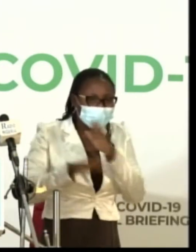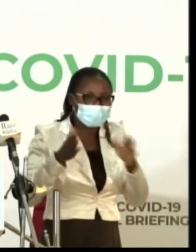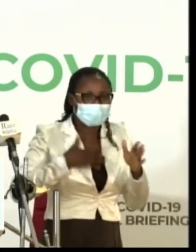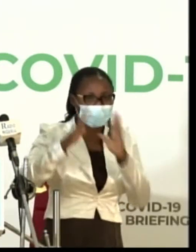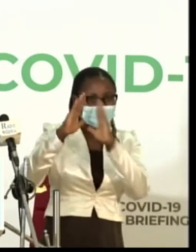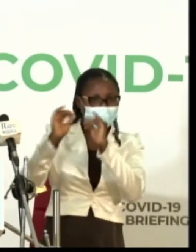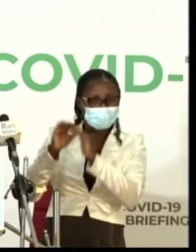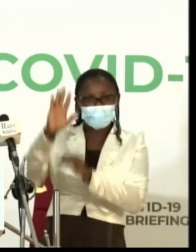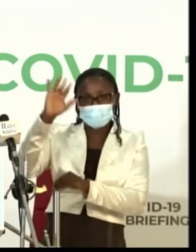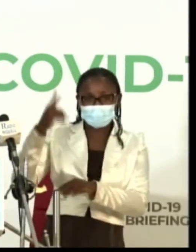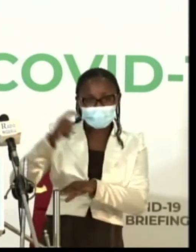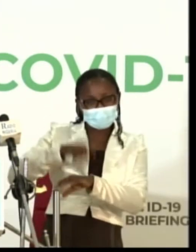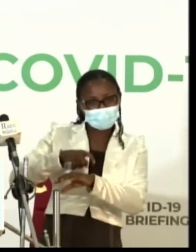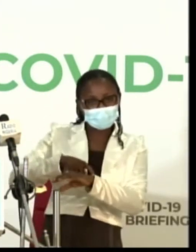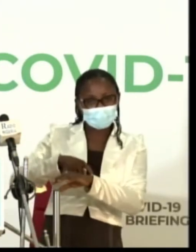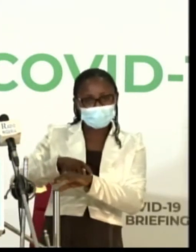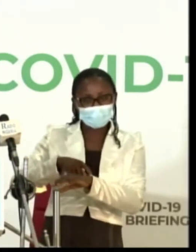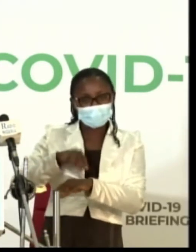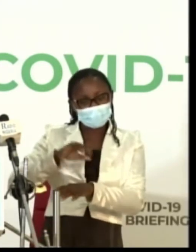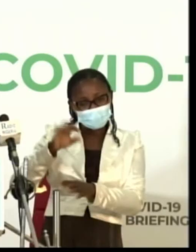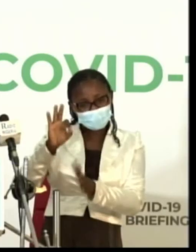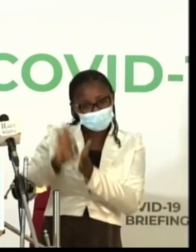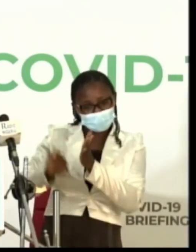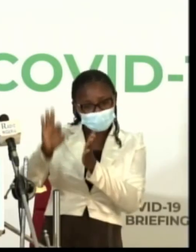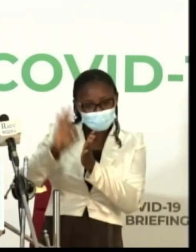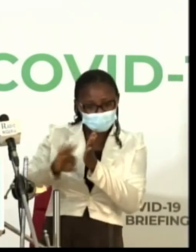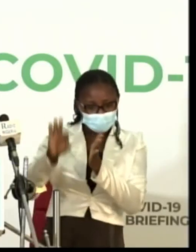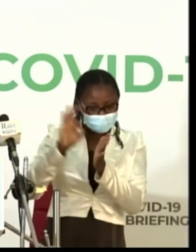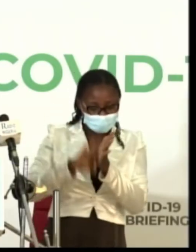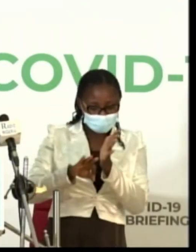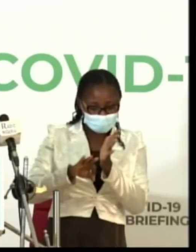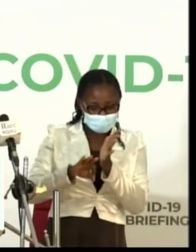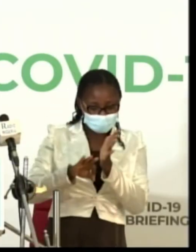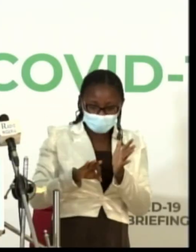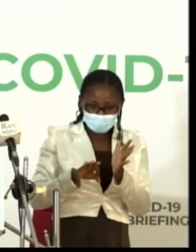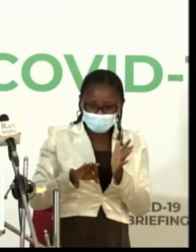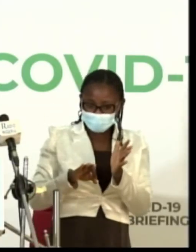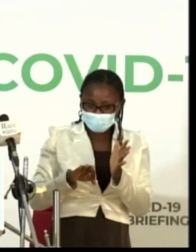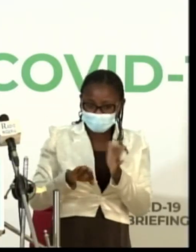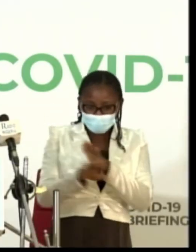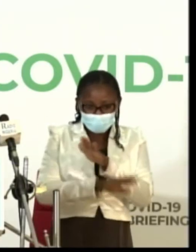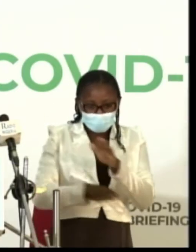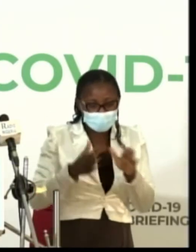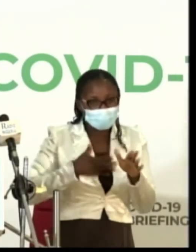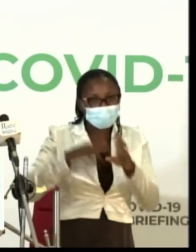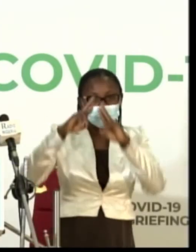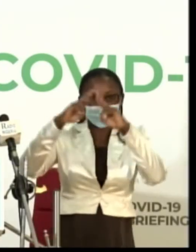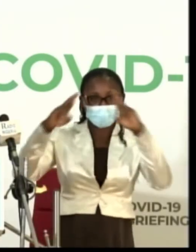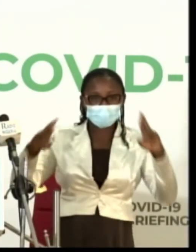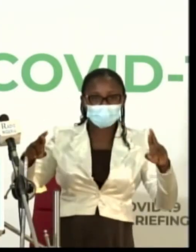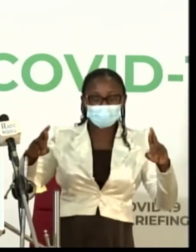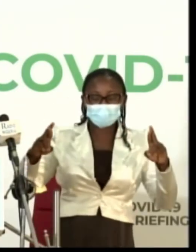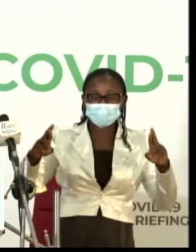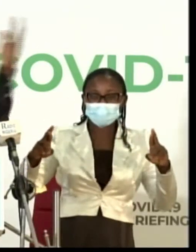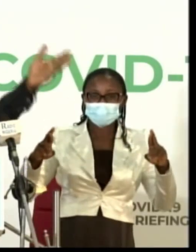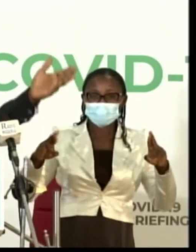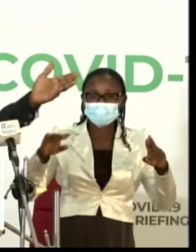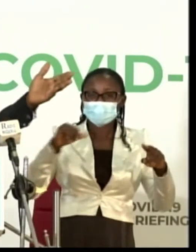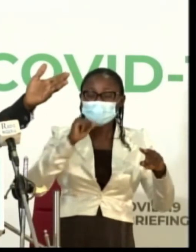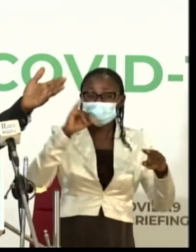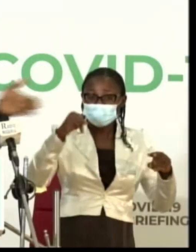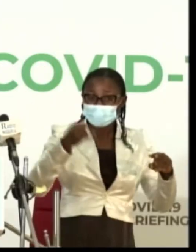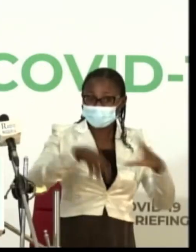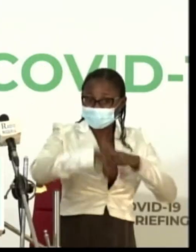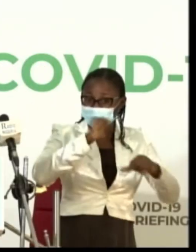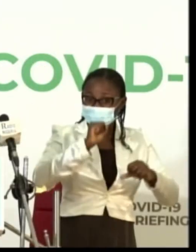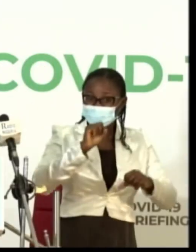and by the time I counted under my roof, not those